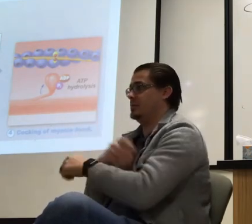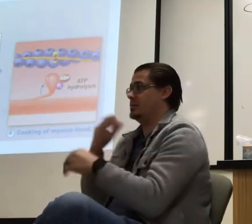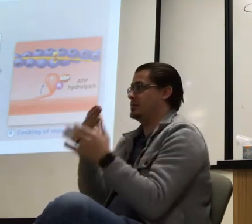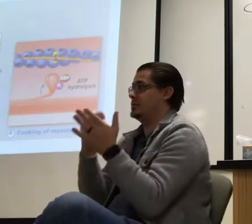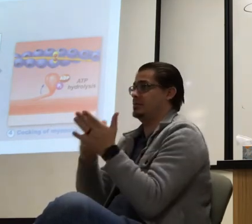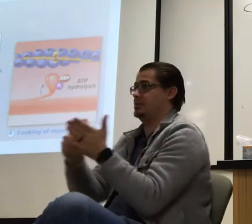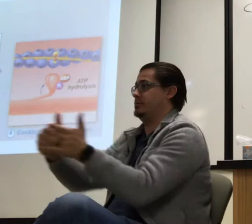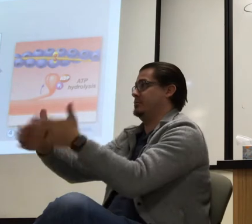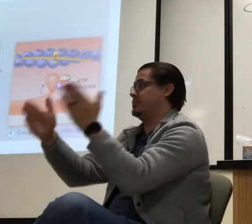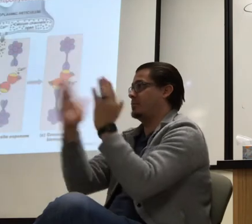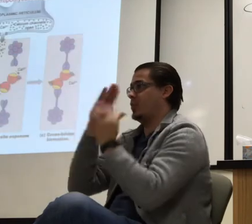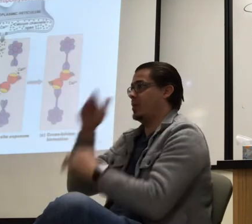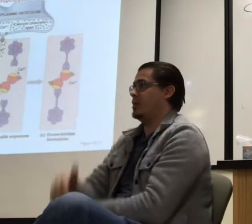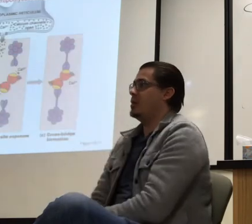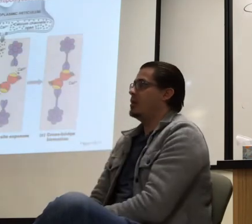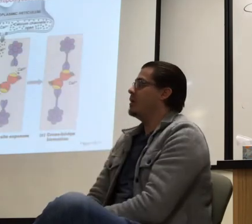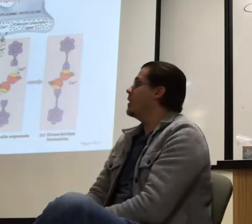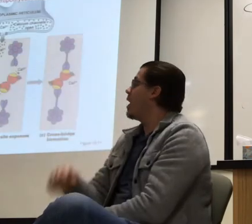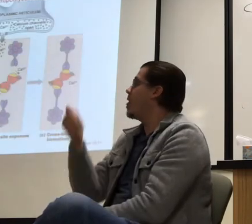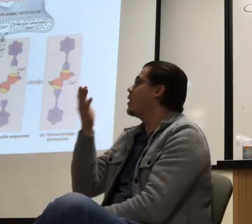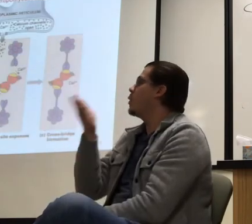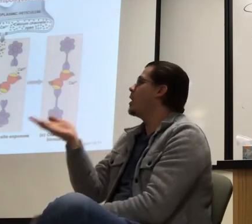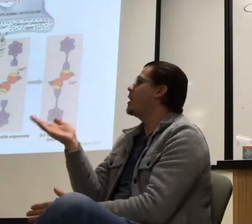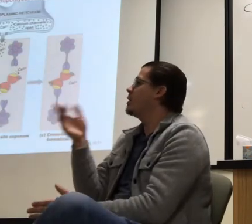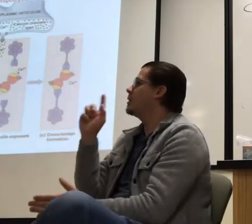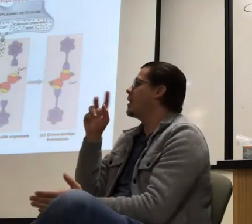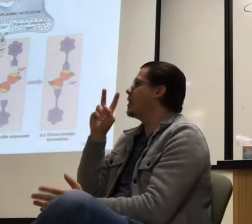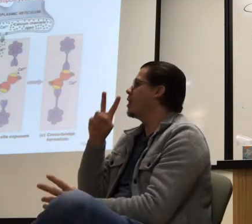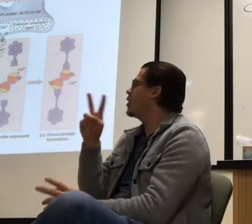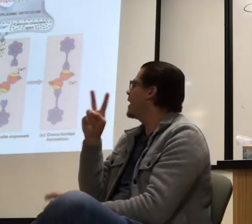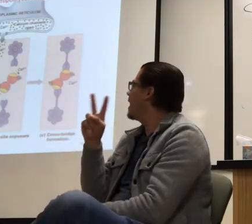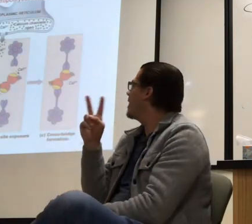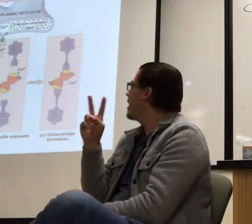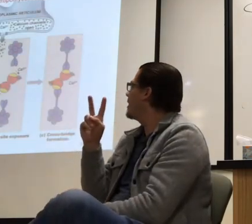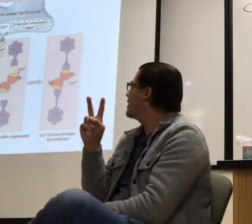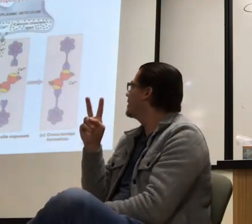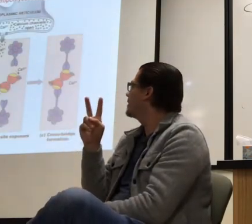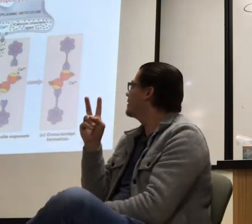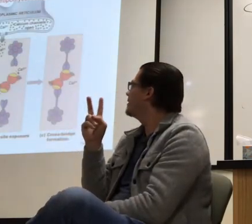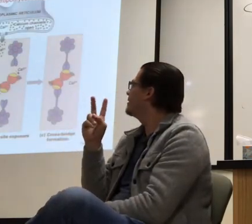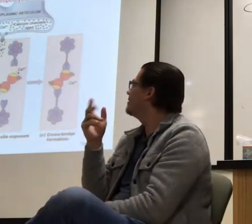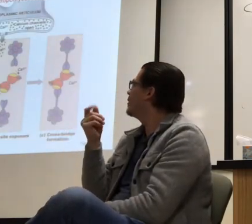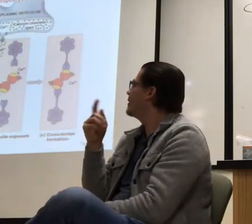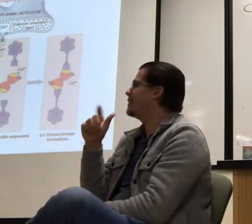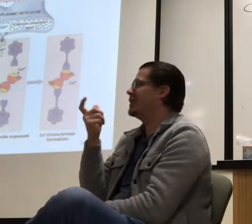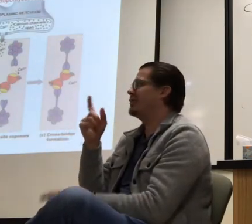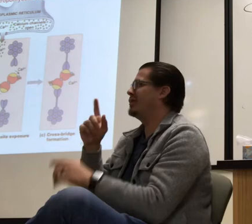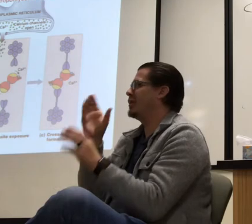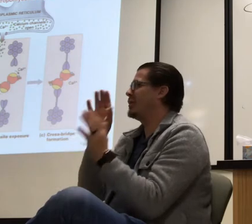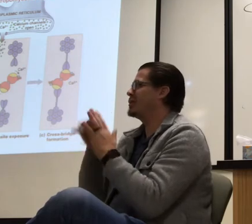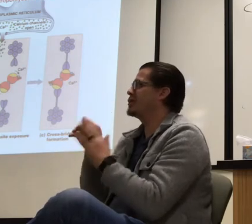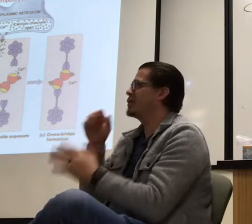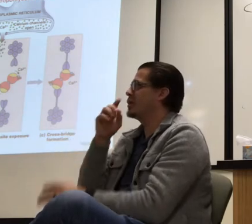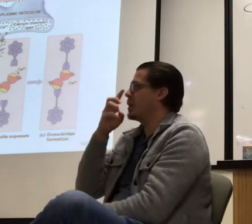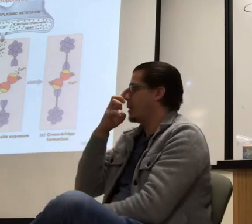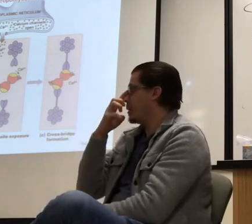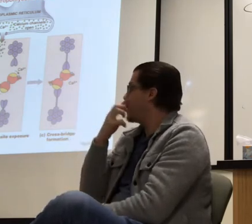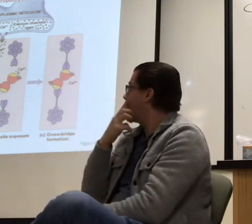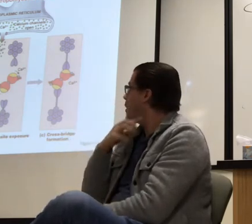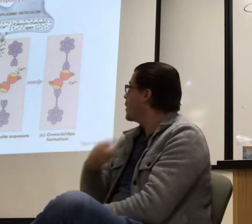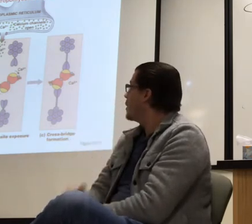can study the cross bridges is to kind of look at a cross-sectional view of it instead of a longitudinal view of